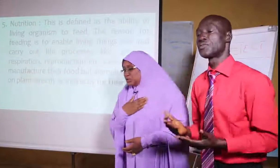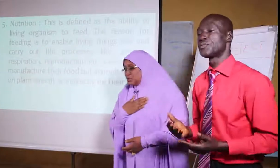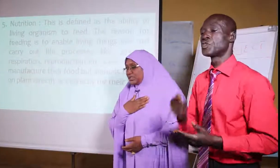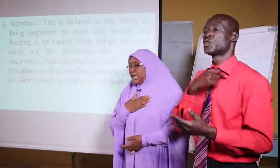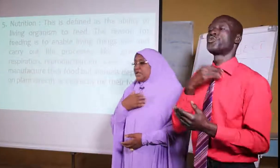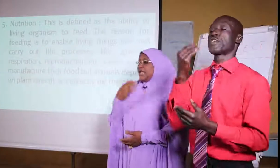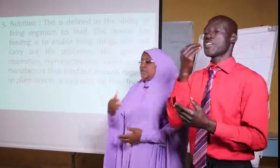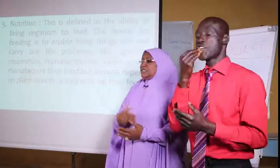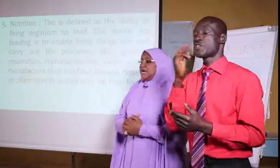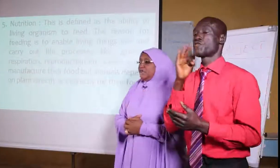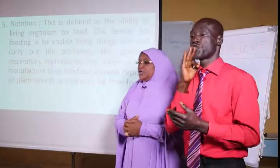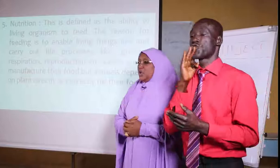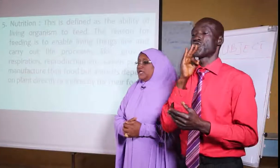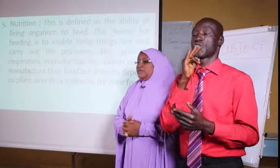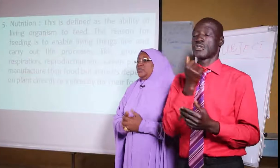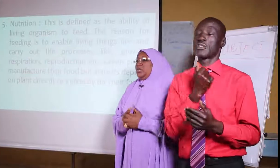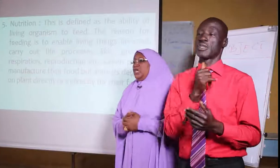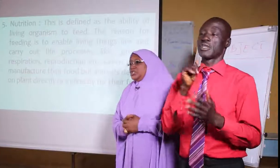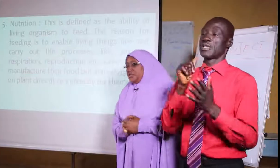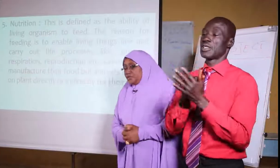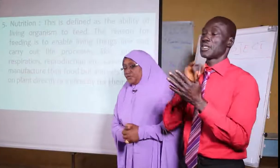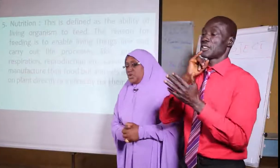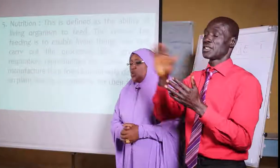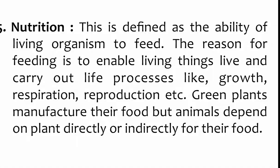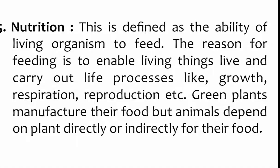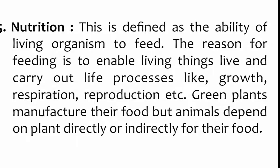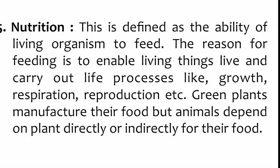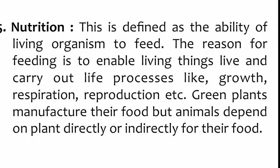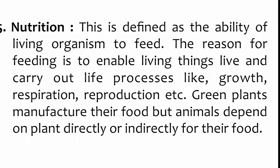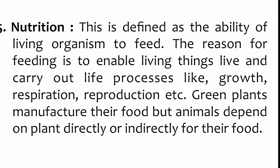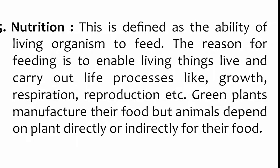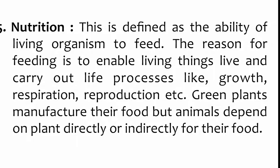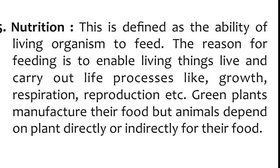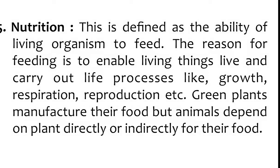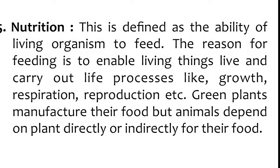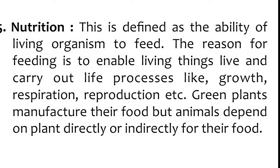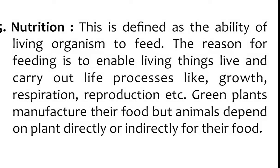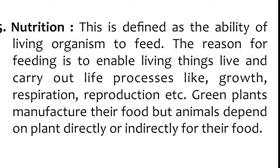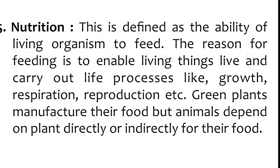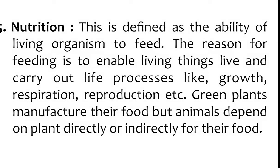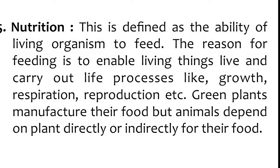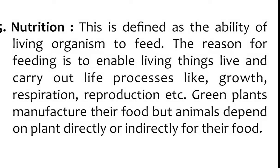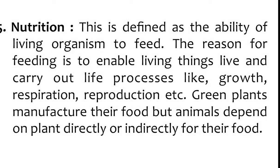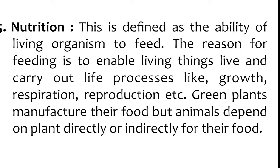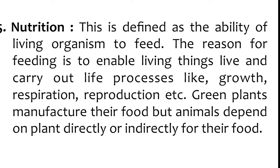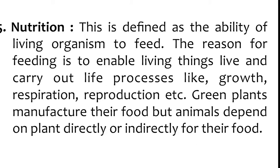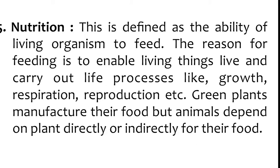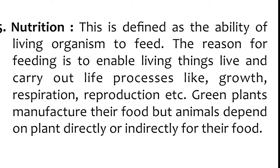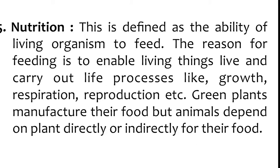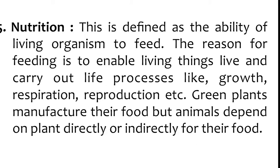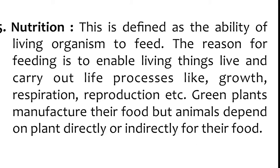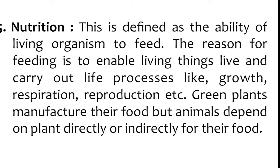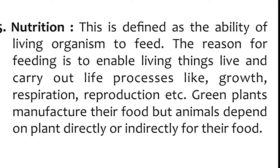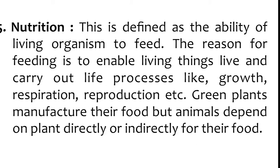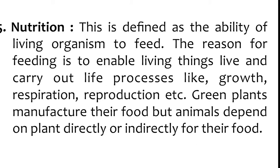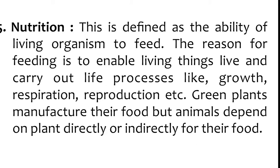we are consumers. And animals are referred to as heterotrophs, while plants are referred to as autotrophs. These ones are producers, these